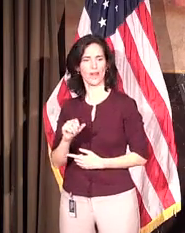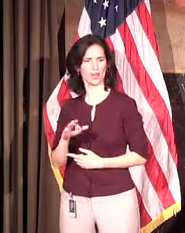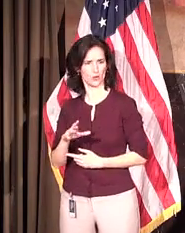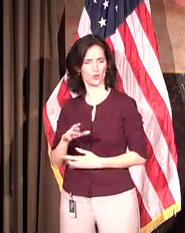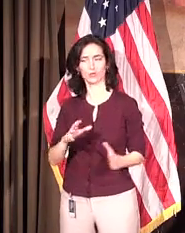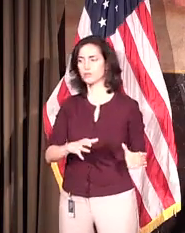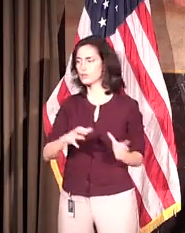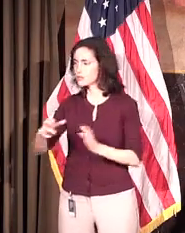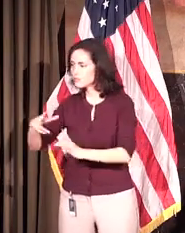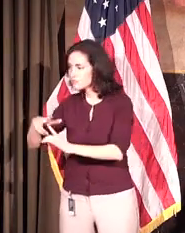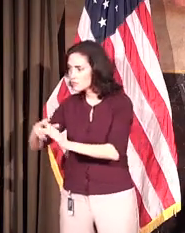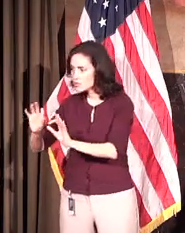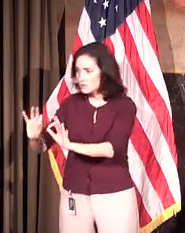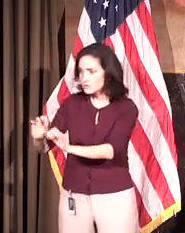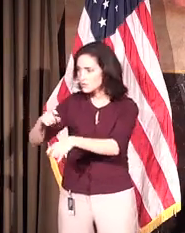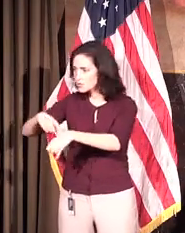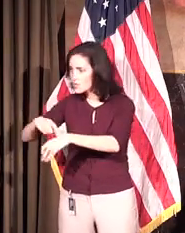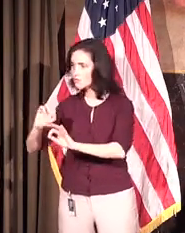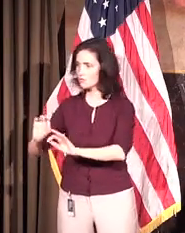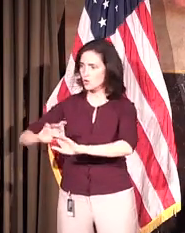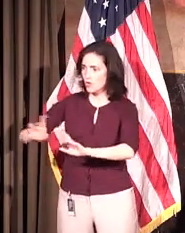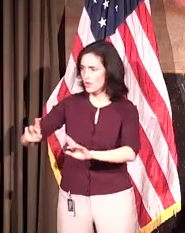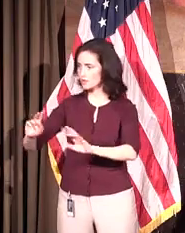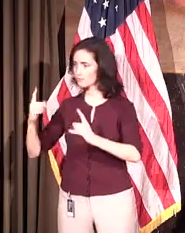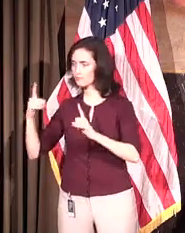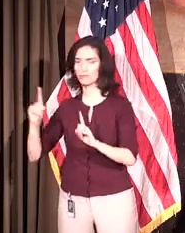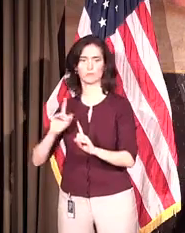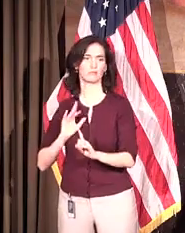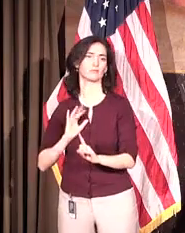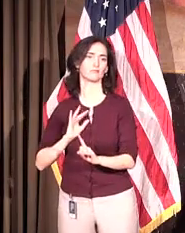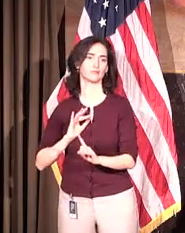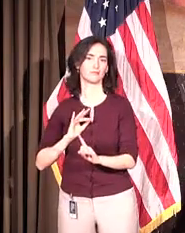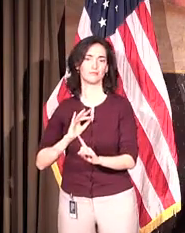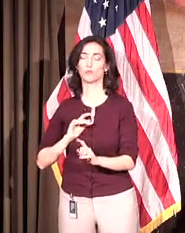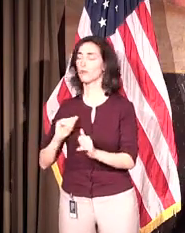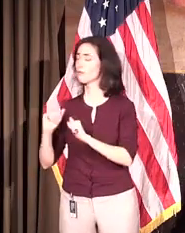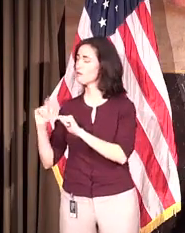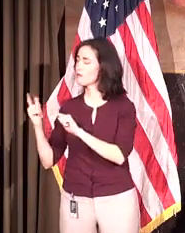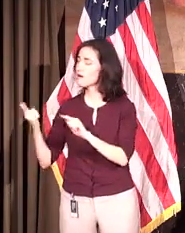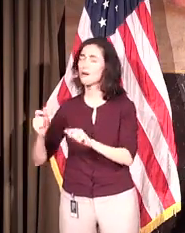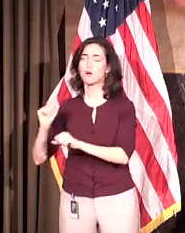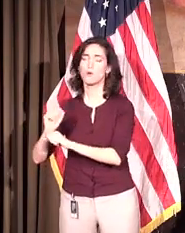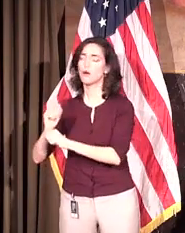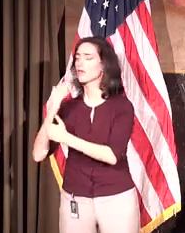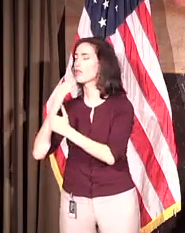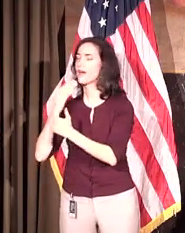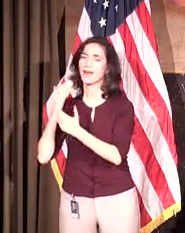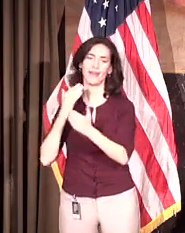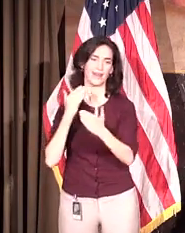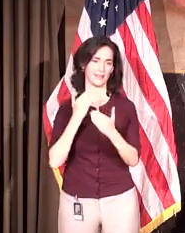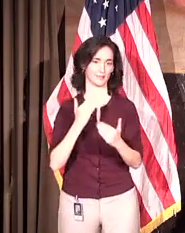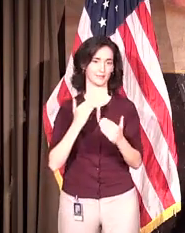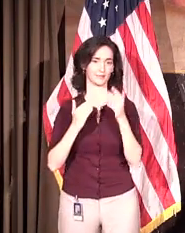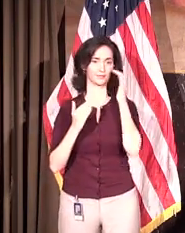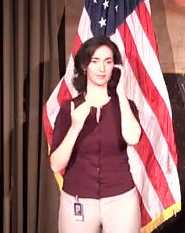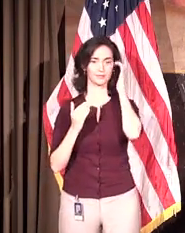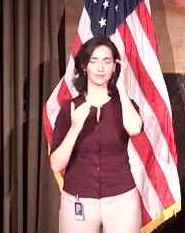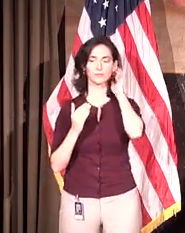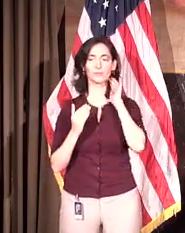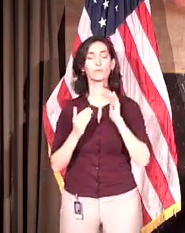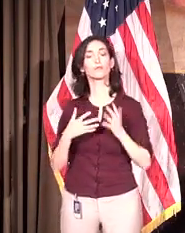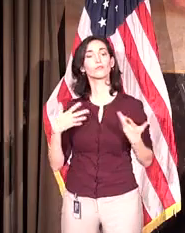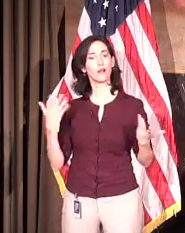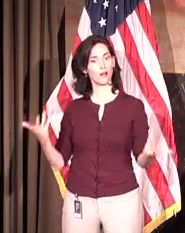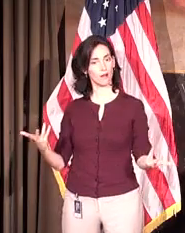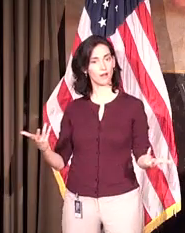working, and so forth. And so I just wanted to thank everyone for their work. And it kind of goes to show you what we